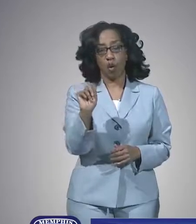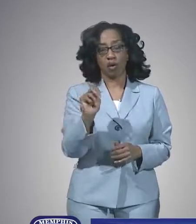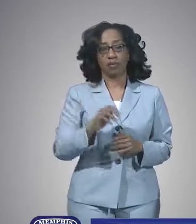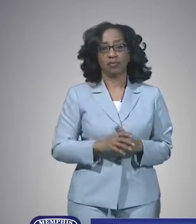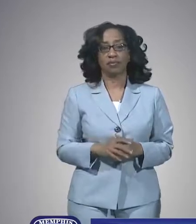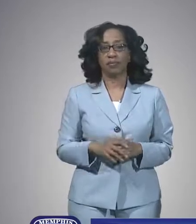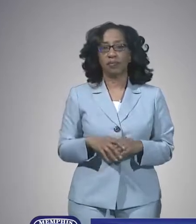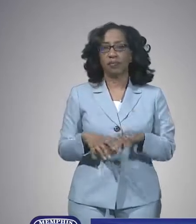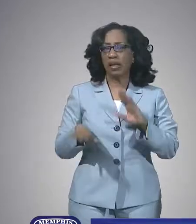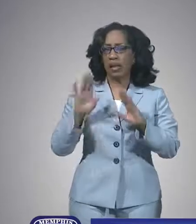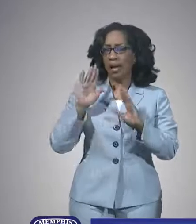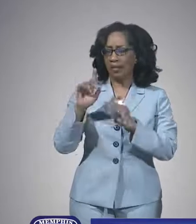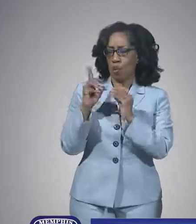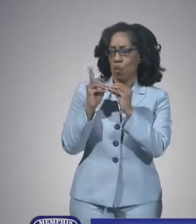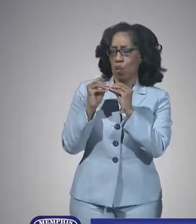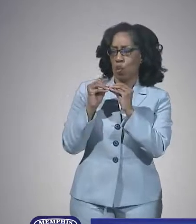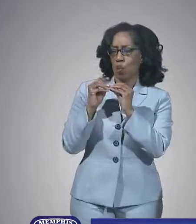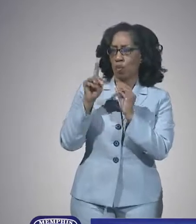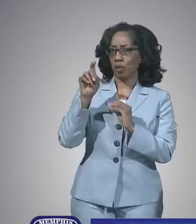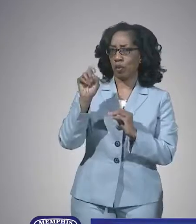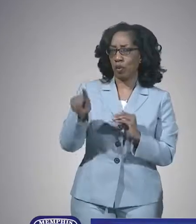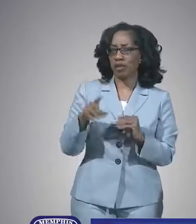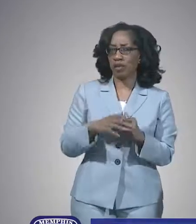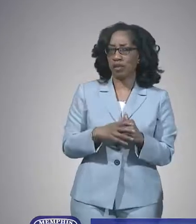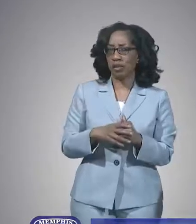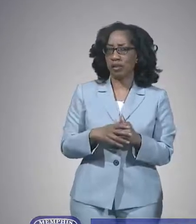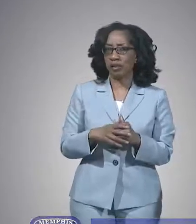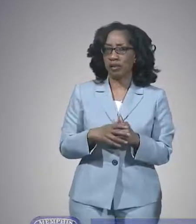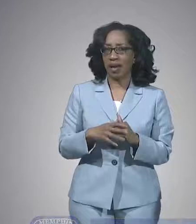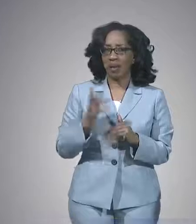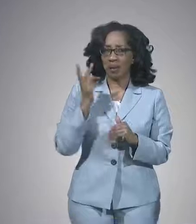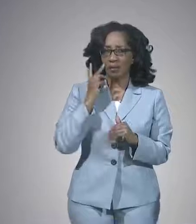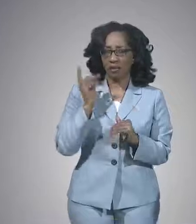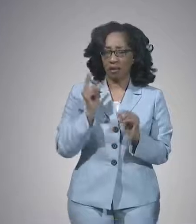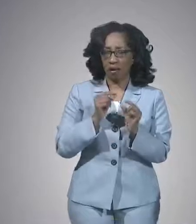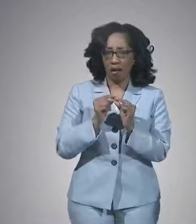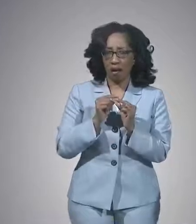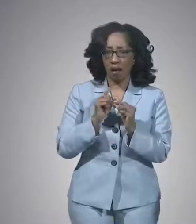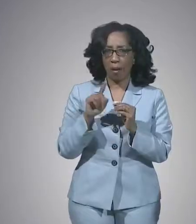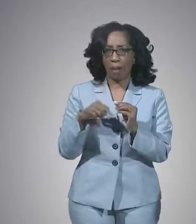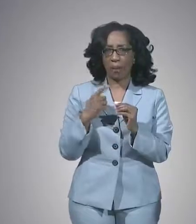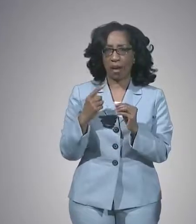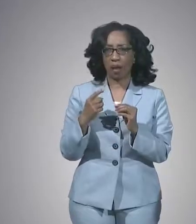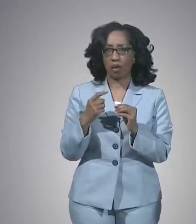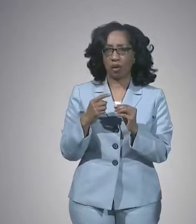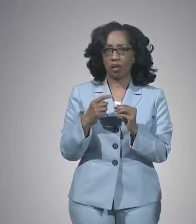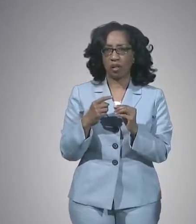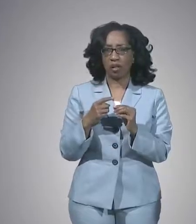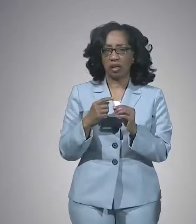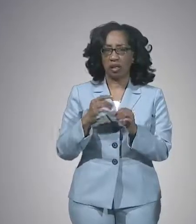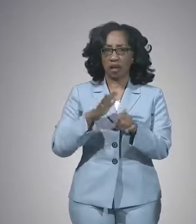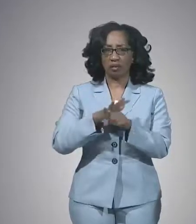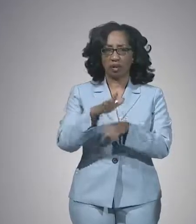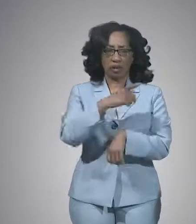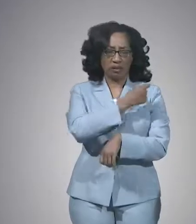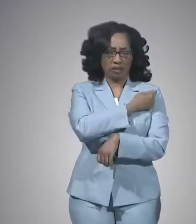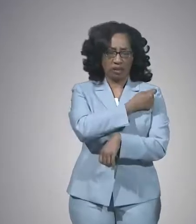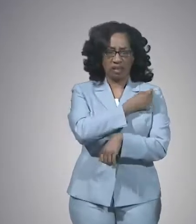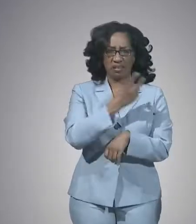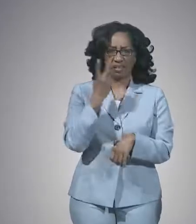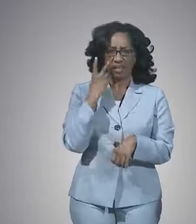Hi, I had one more question. I've been seeing chatter about the definition of fully vaccinated